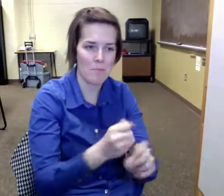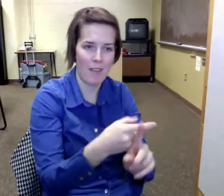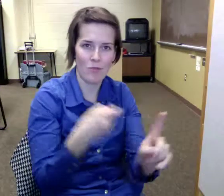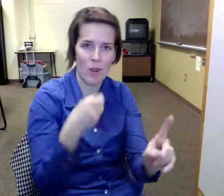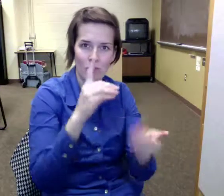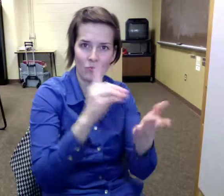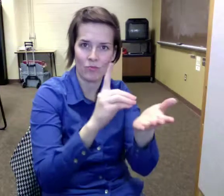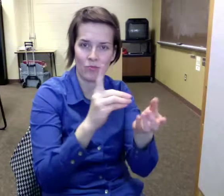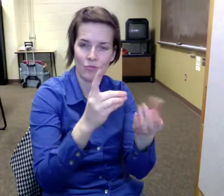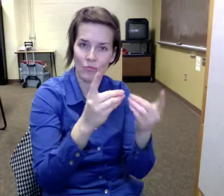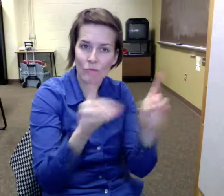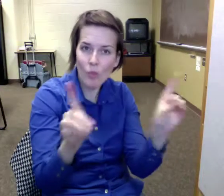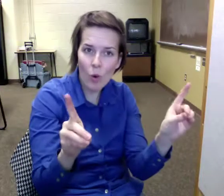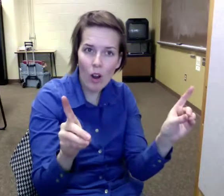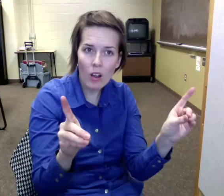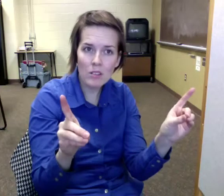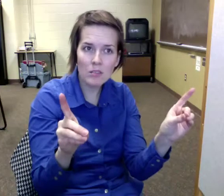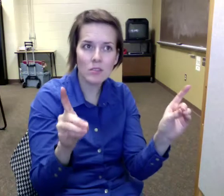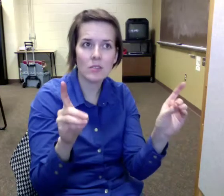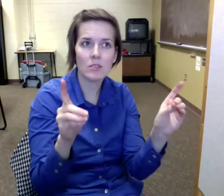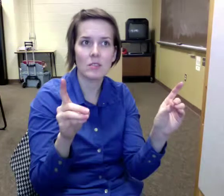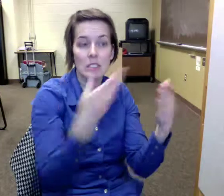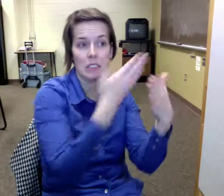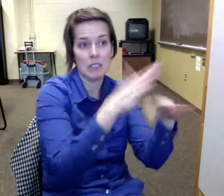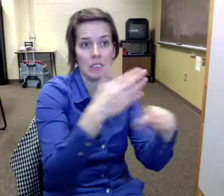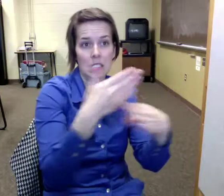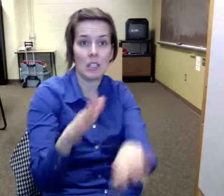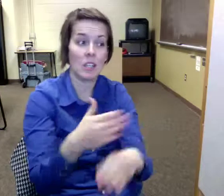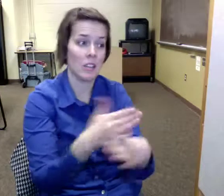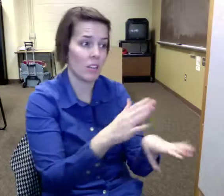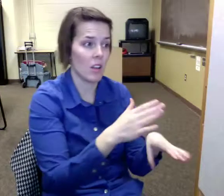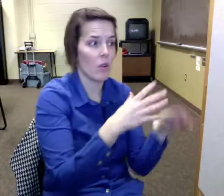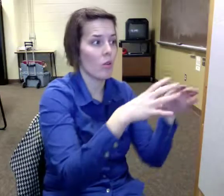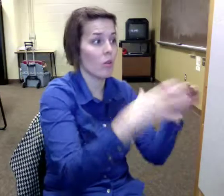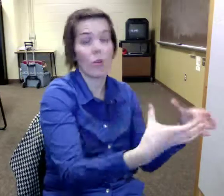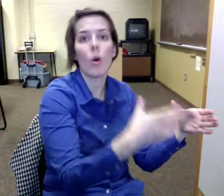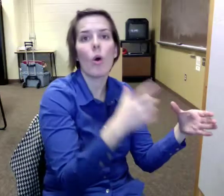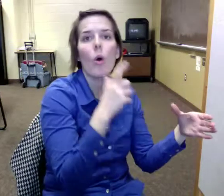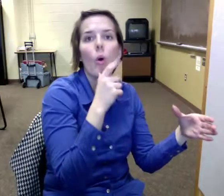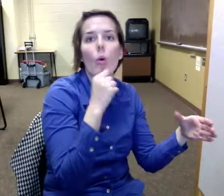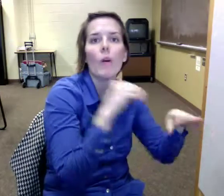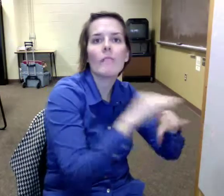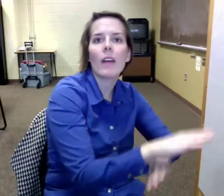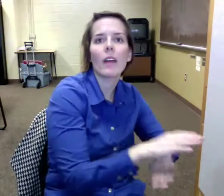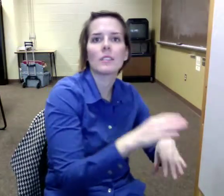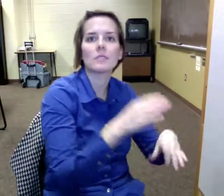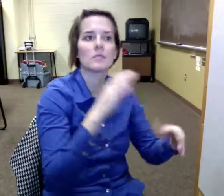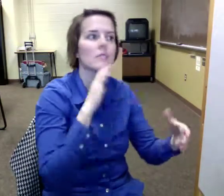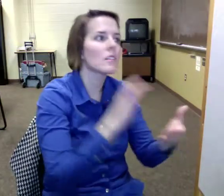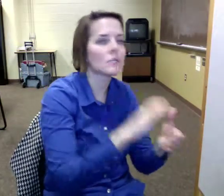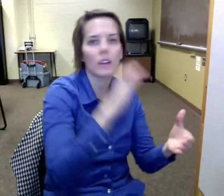divorce? You could break it up into terms of thinking about who are the people affected, a husband, a wife, children. Those are all subtopics